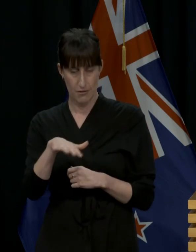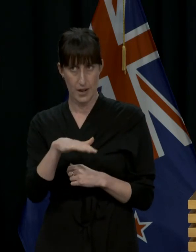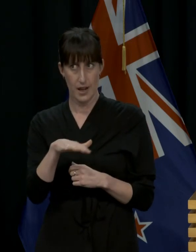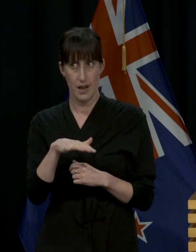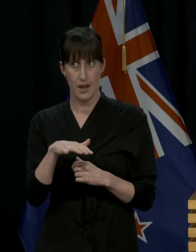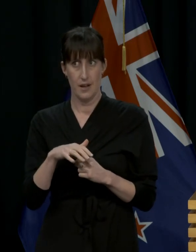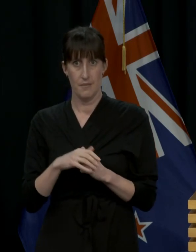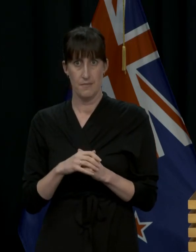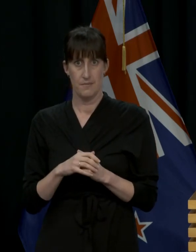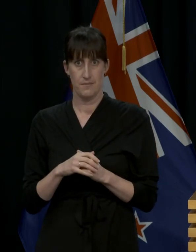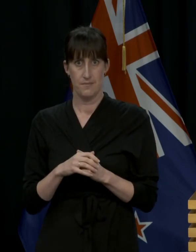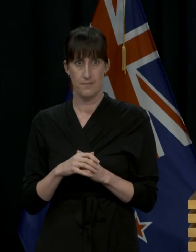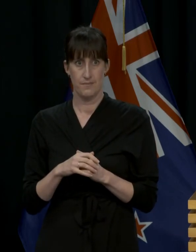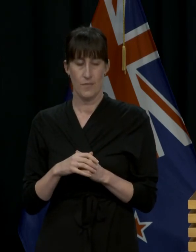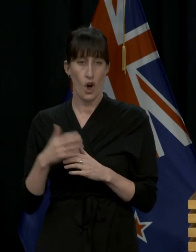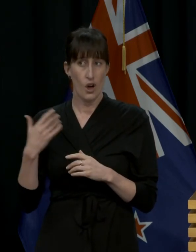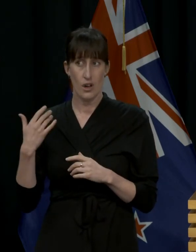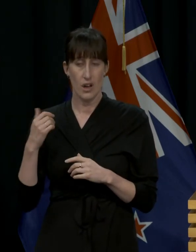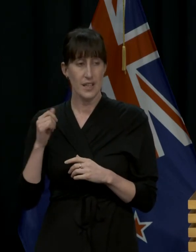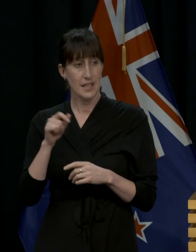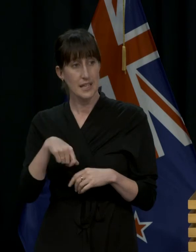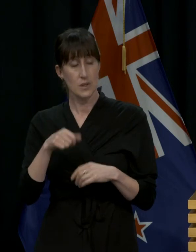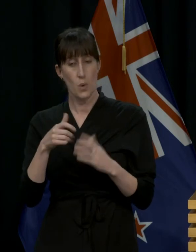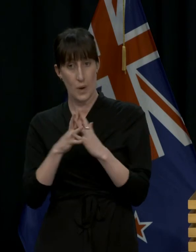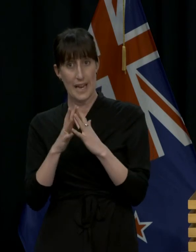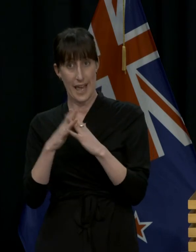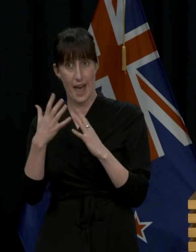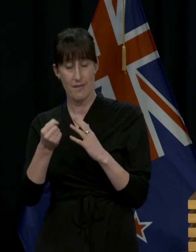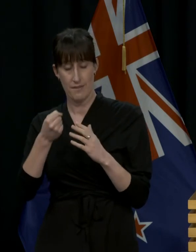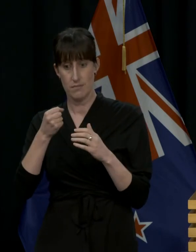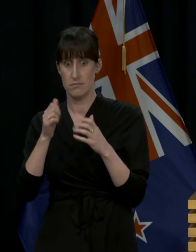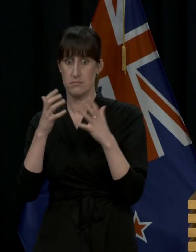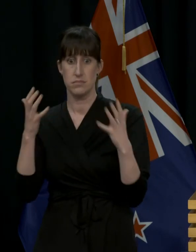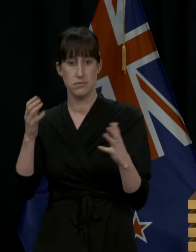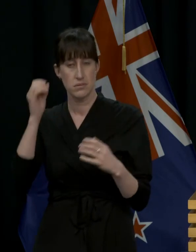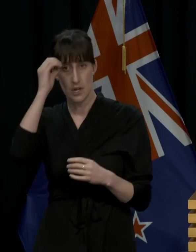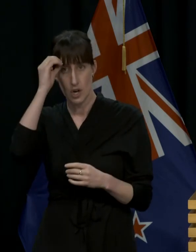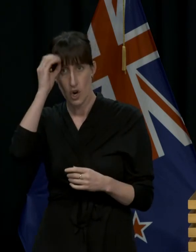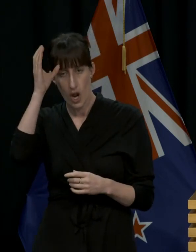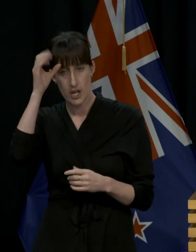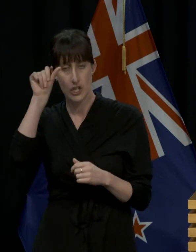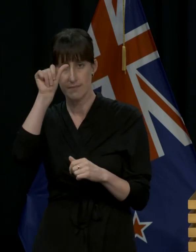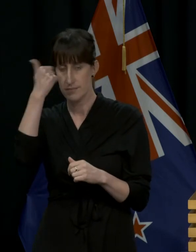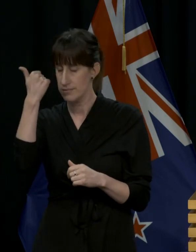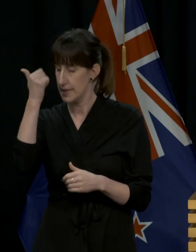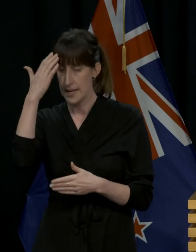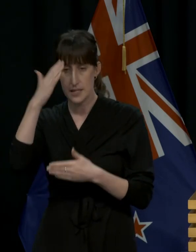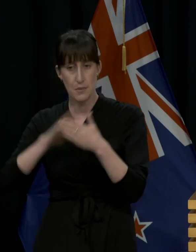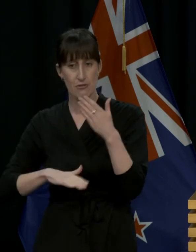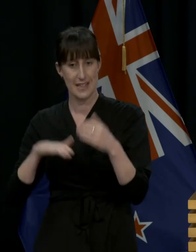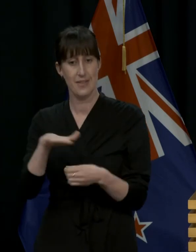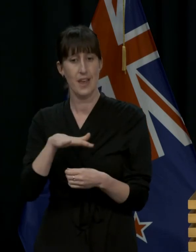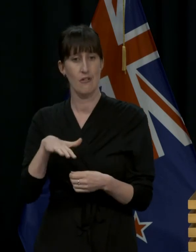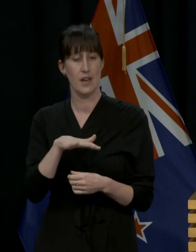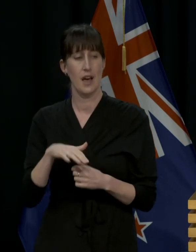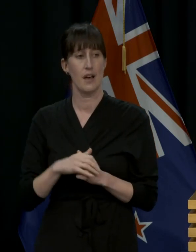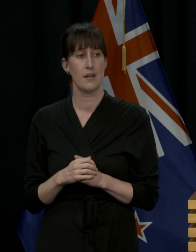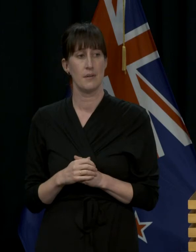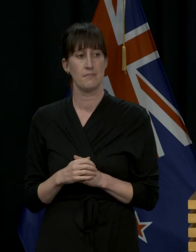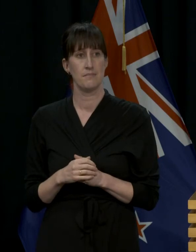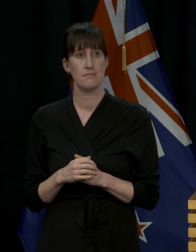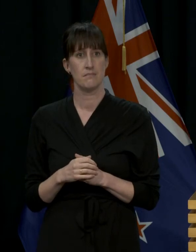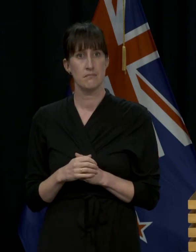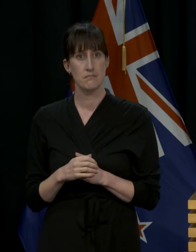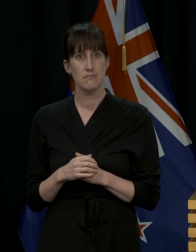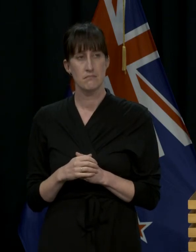course, you know, over the years, Willie does bring extraordinary knowledge and experience within the sector. So I imagine that that will, you